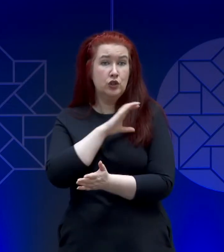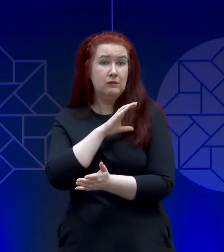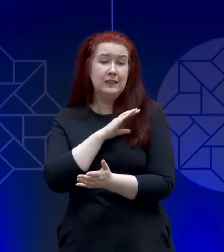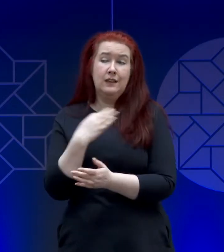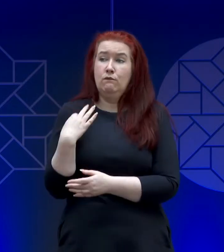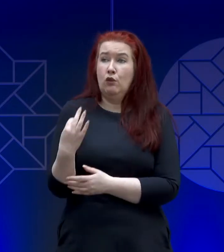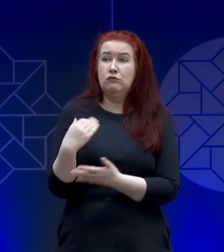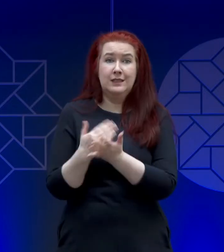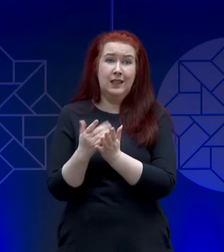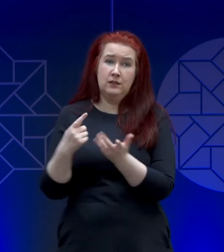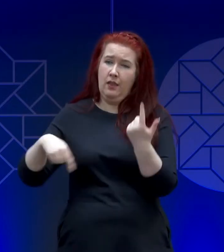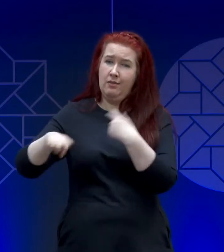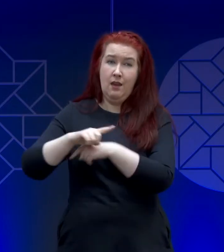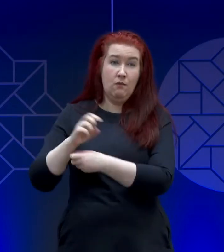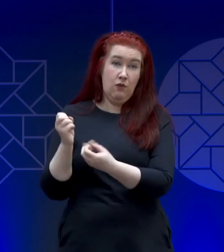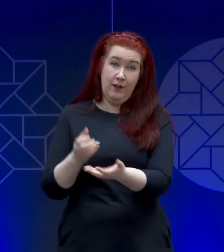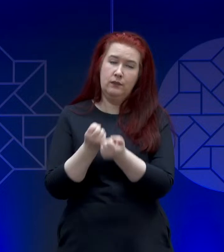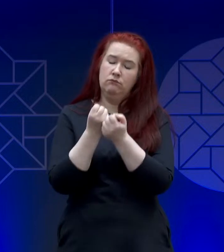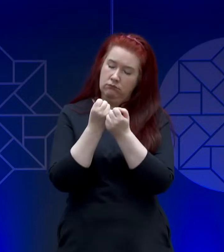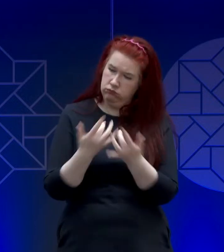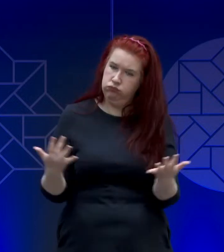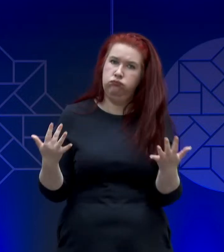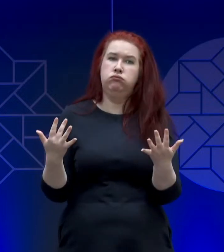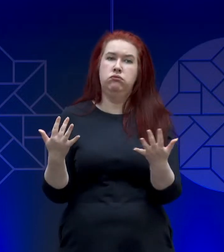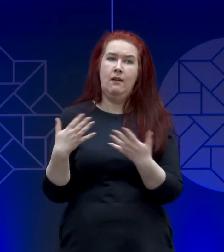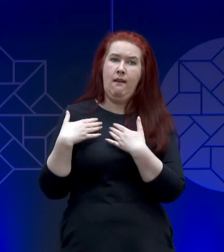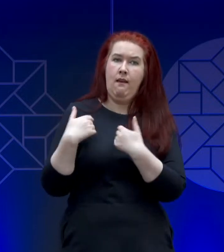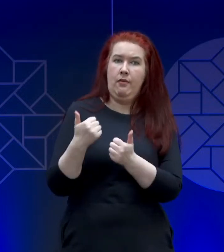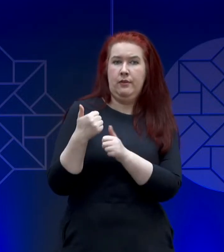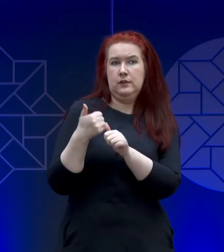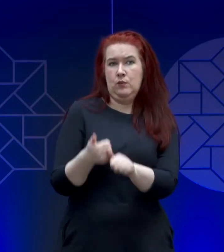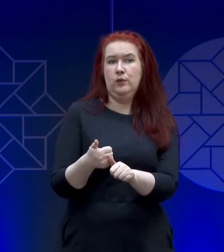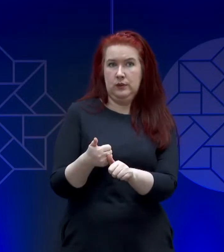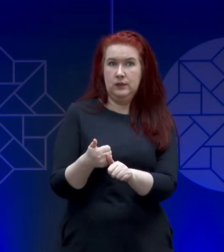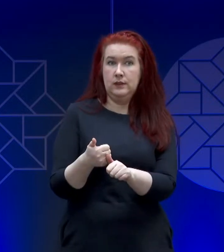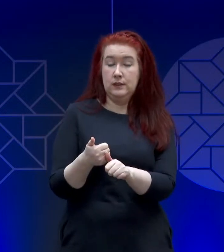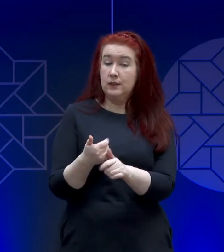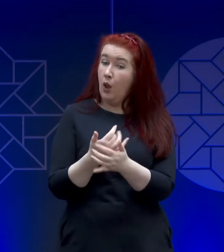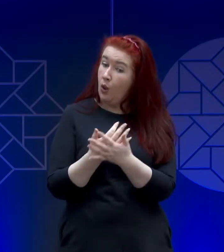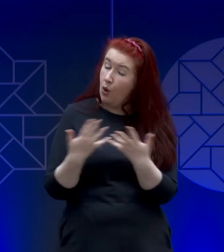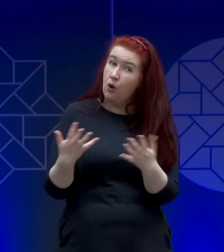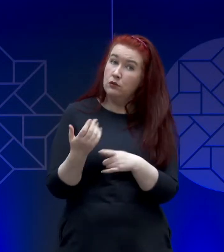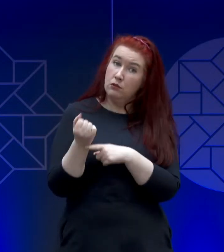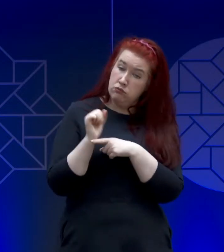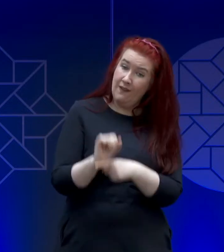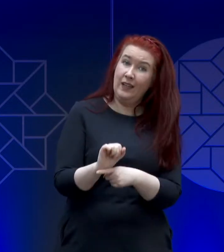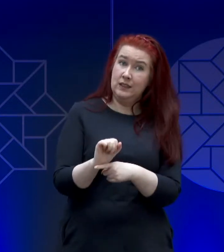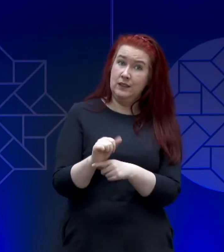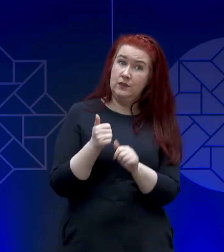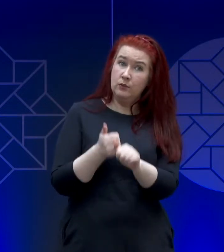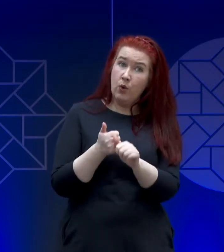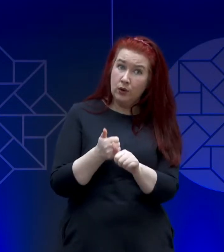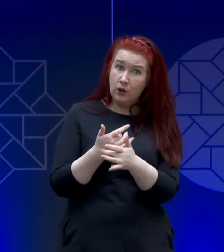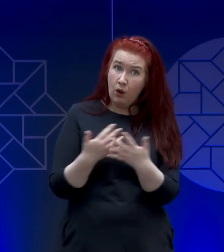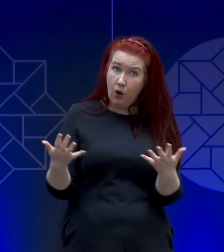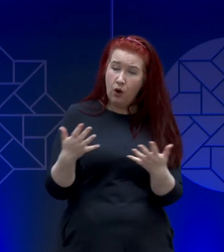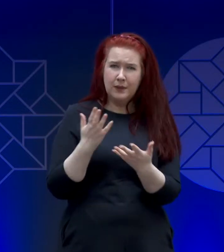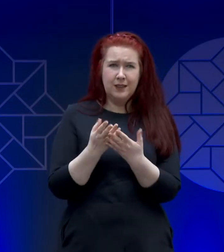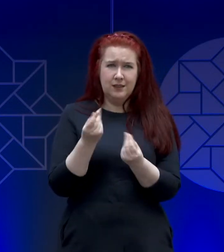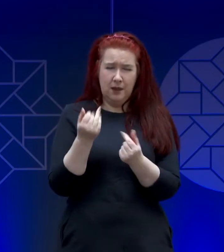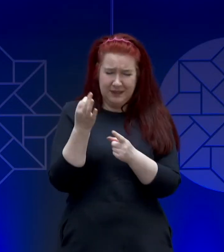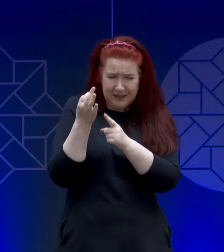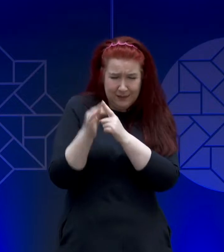that are delivering a whole range of health, both quite preventative support, but also some really